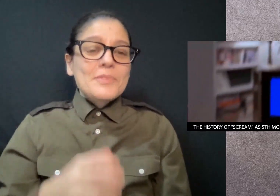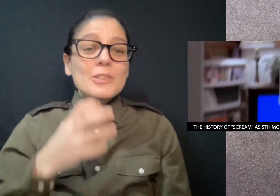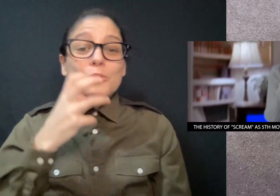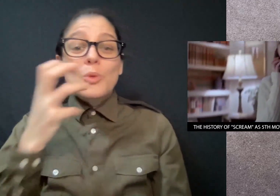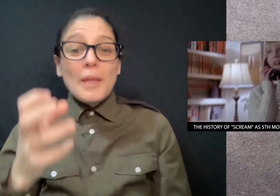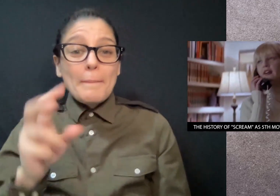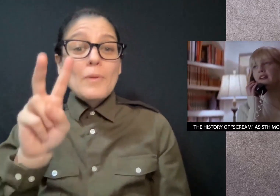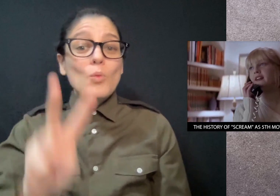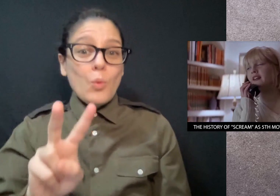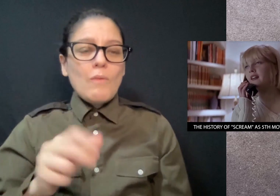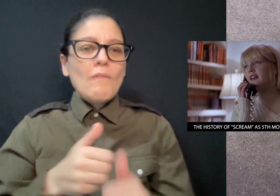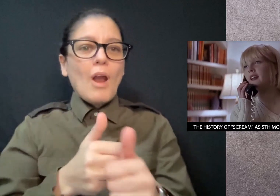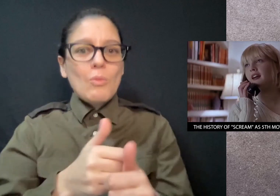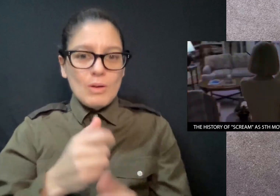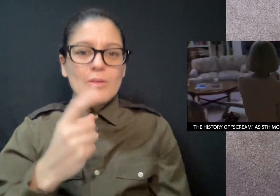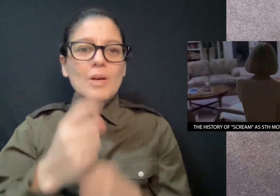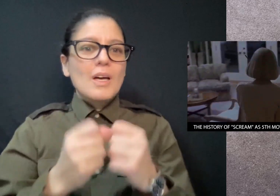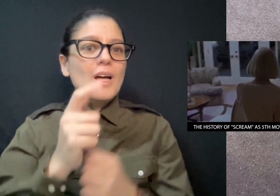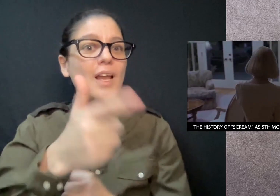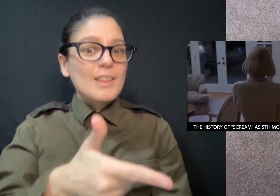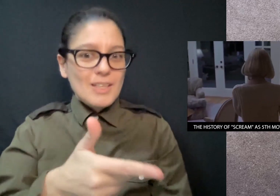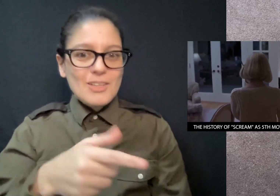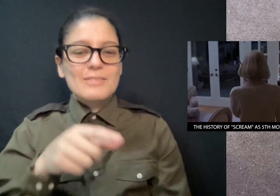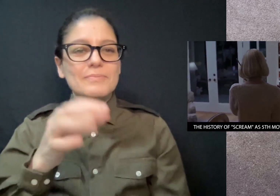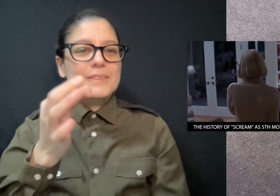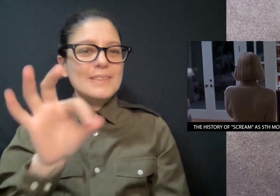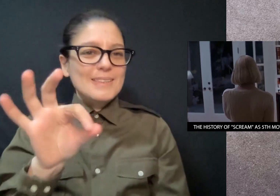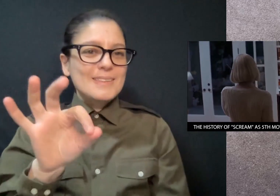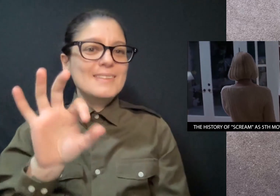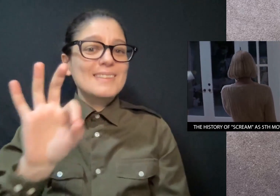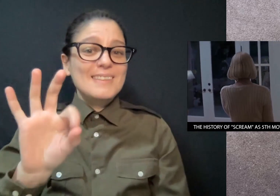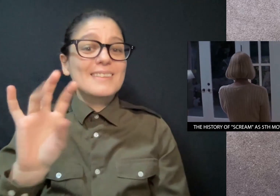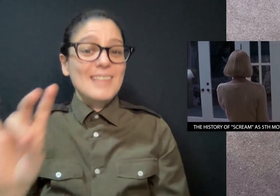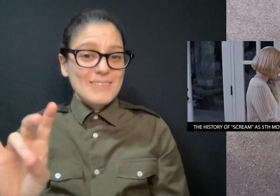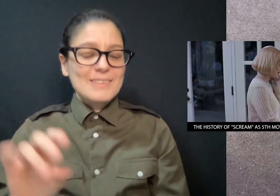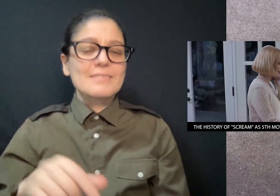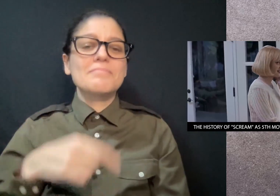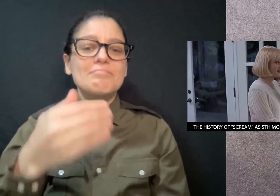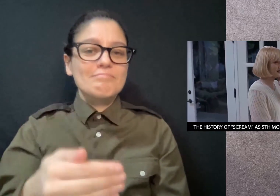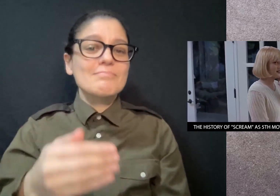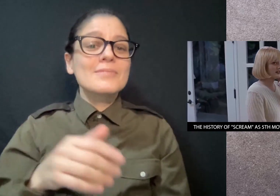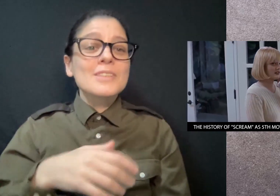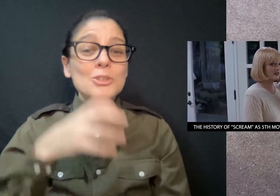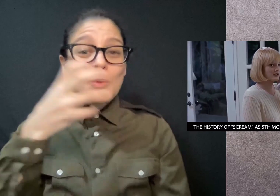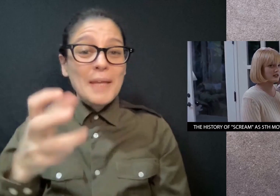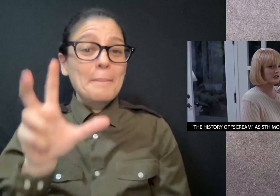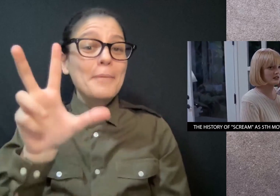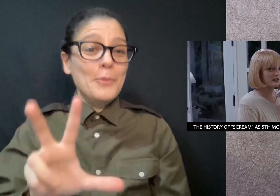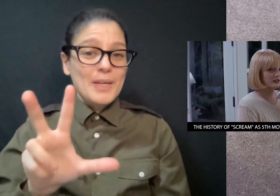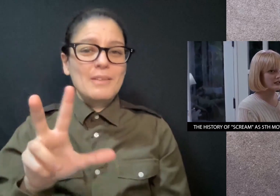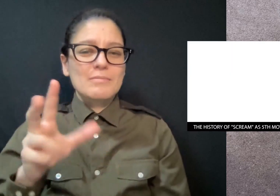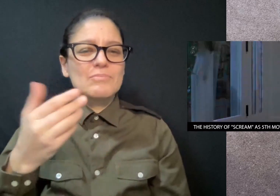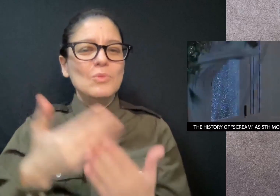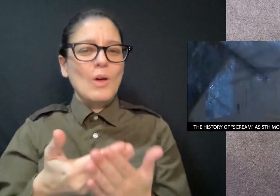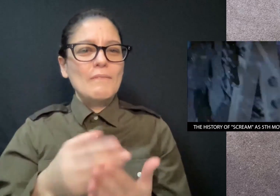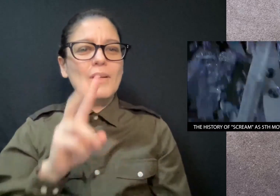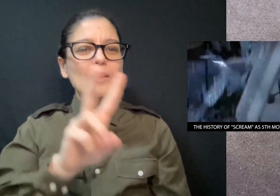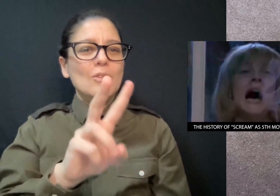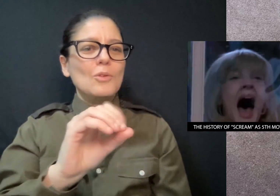Empty shelves are becoming more common as customers across the country say they are having